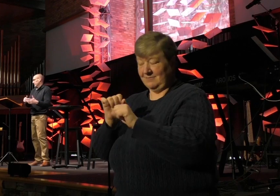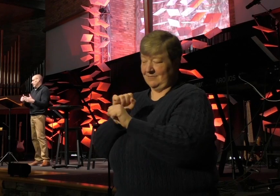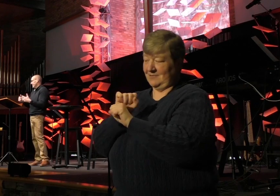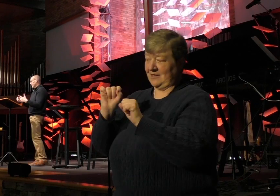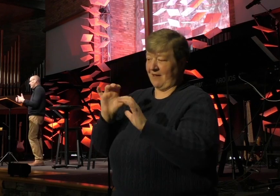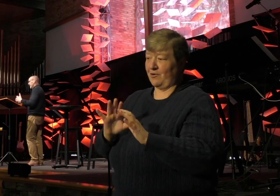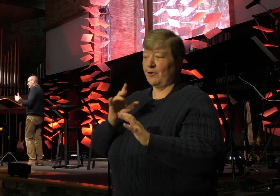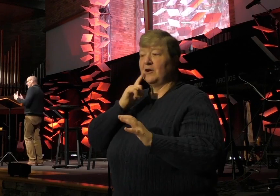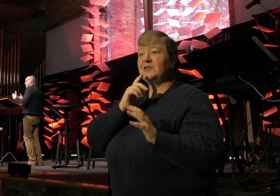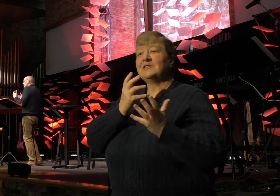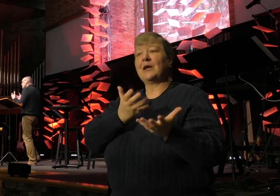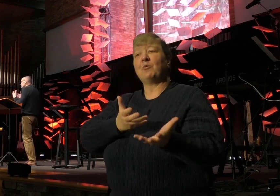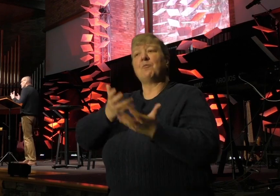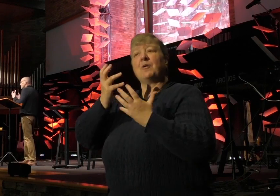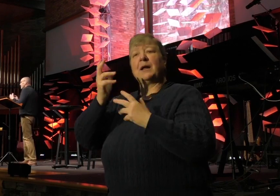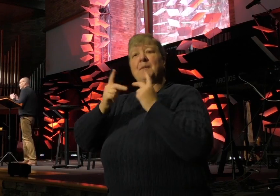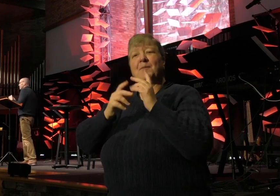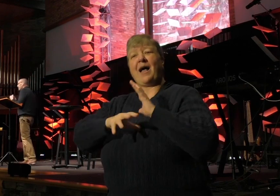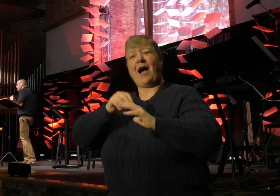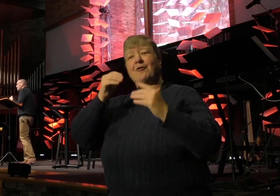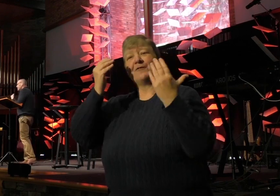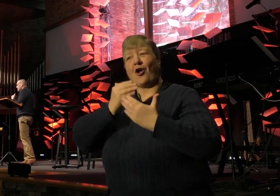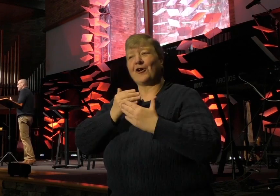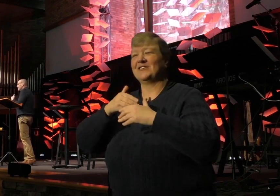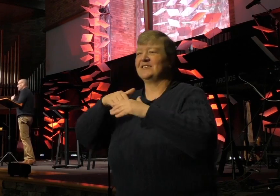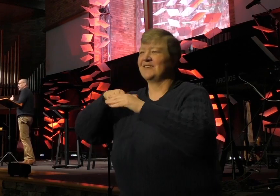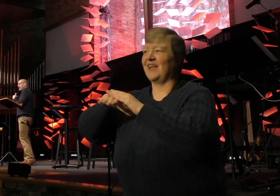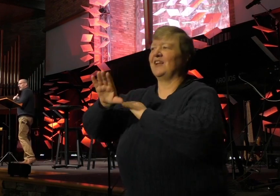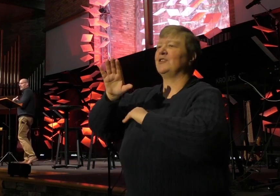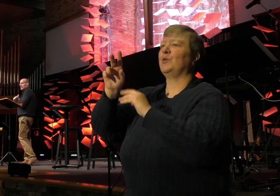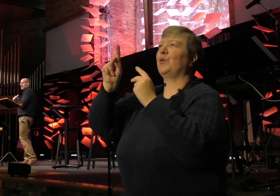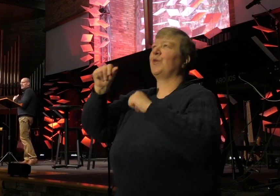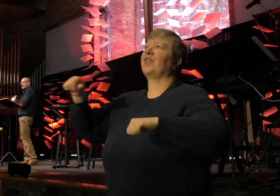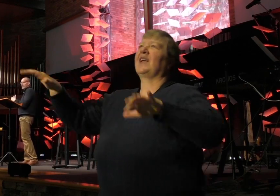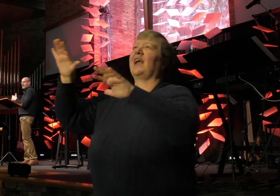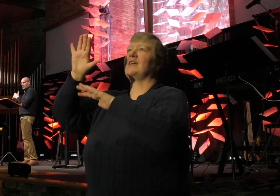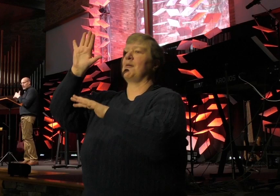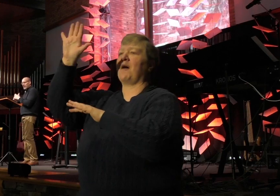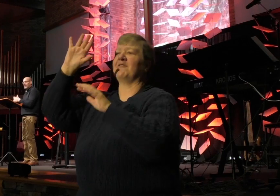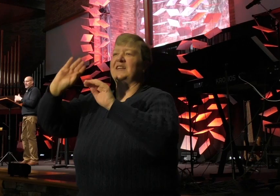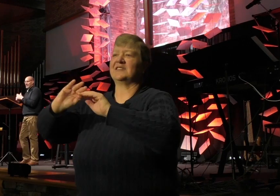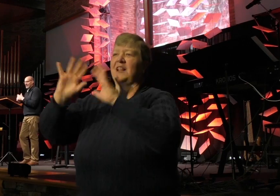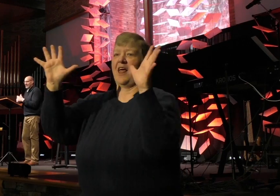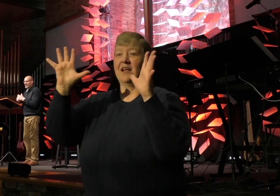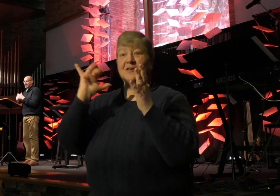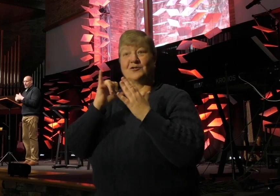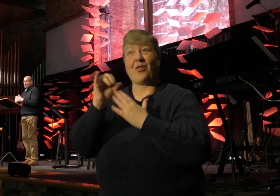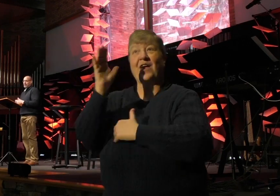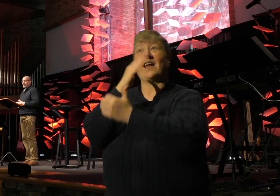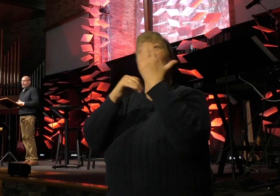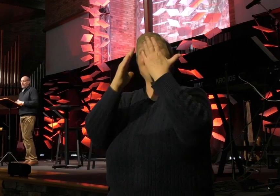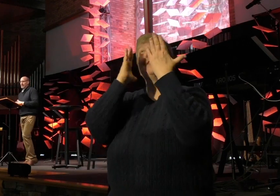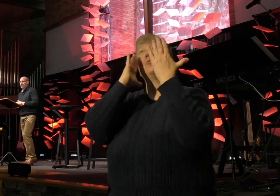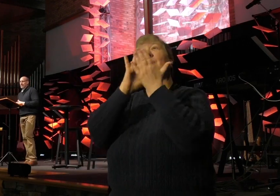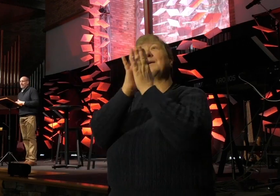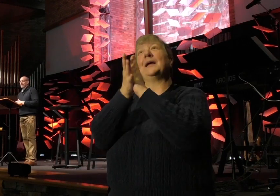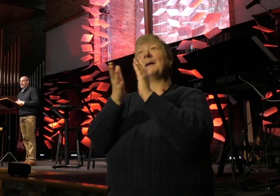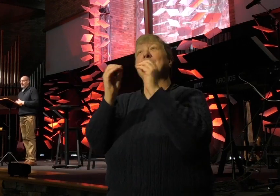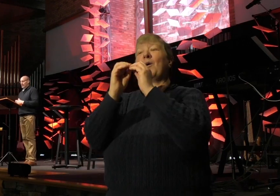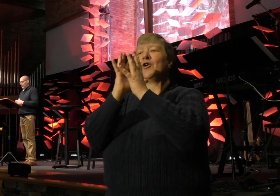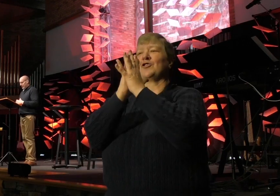the kingdom of darkness into the marvelous kingdom of his light so that heaven will be more